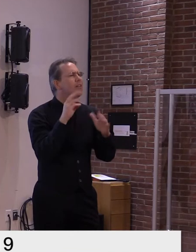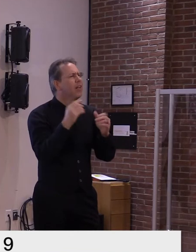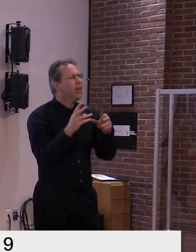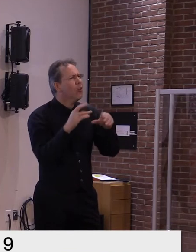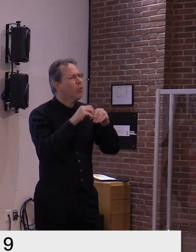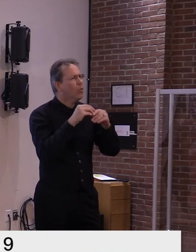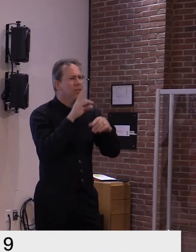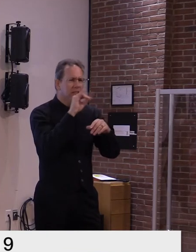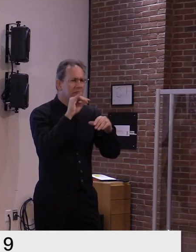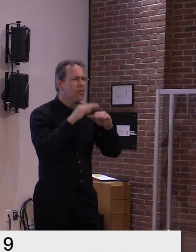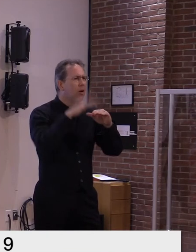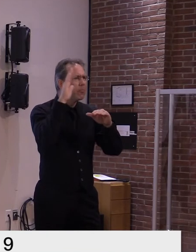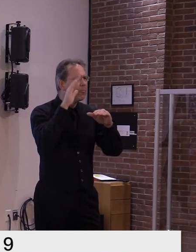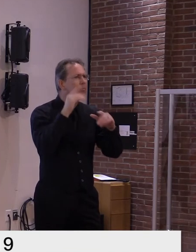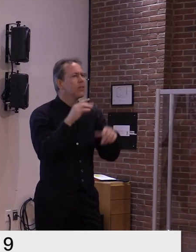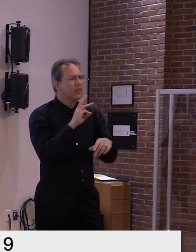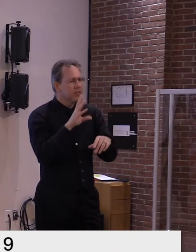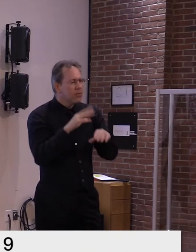is,